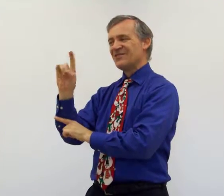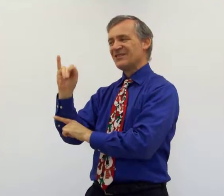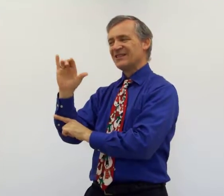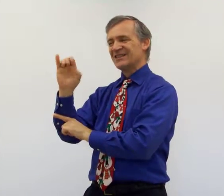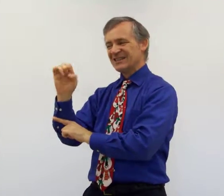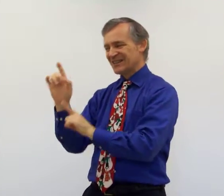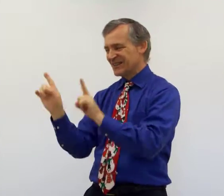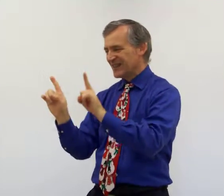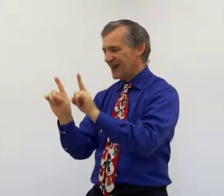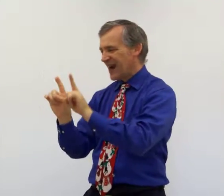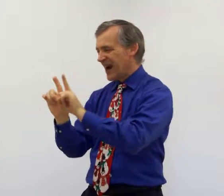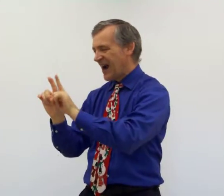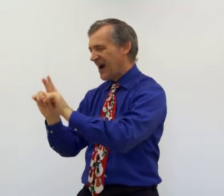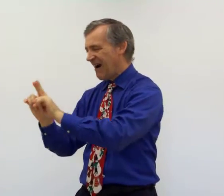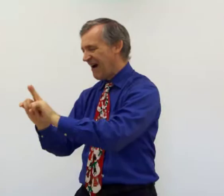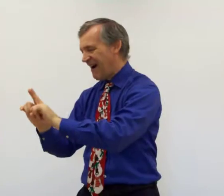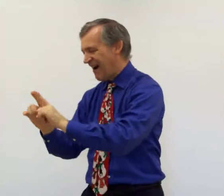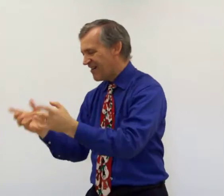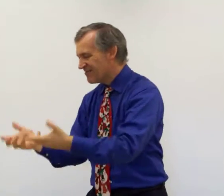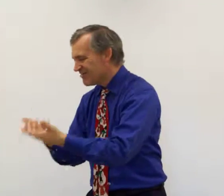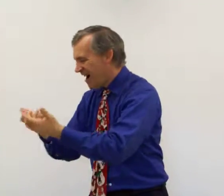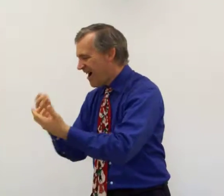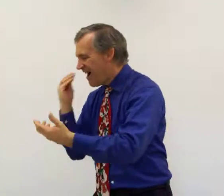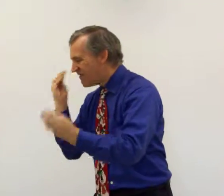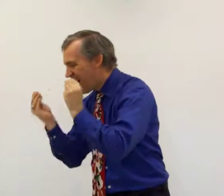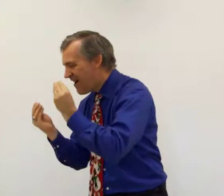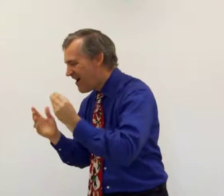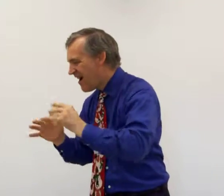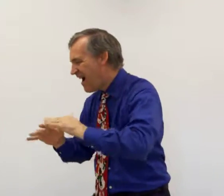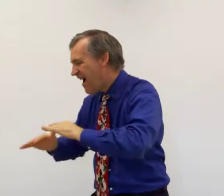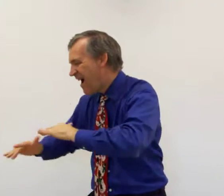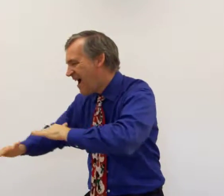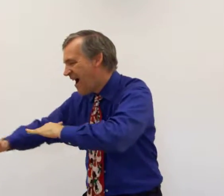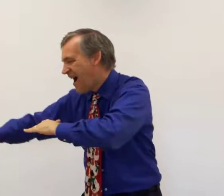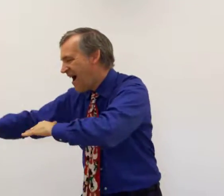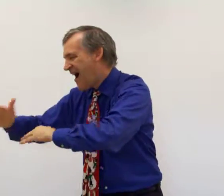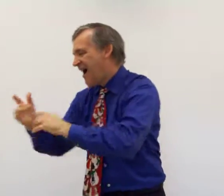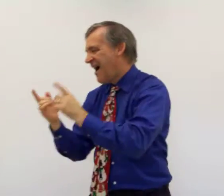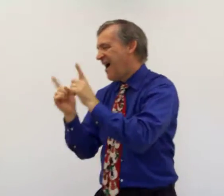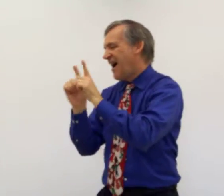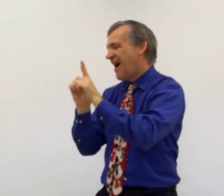the shade of Orpheus goes ahead and looks back at his love.